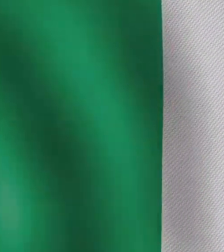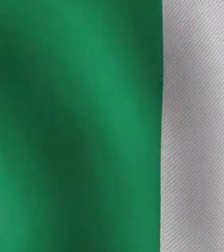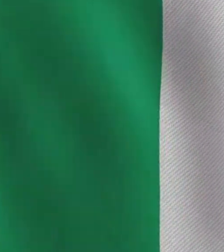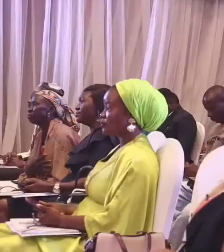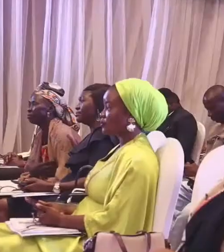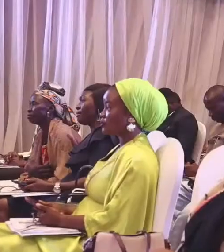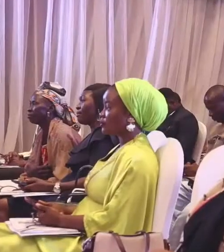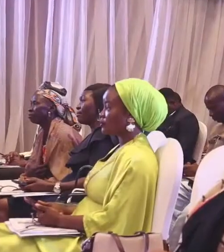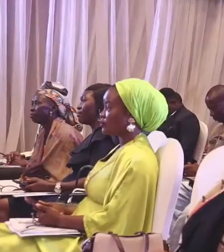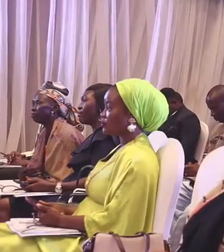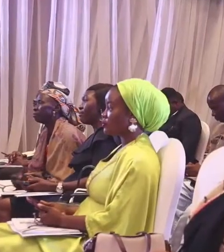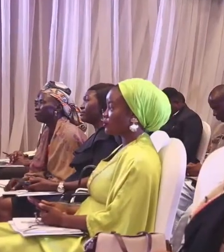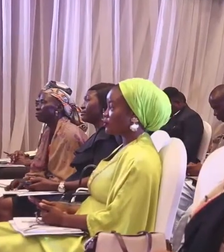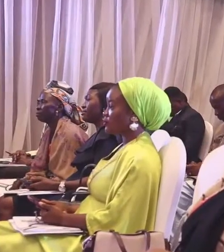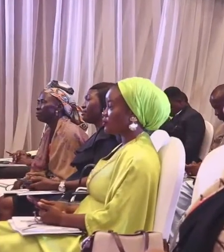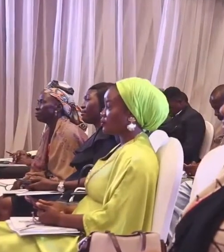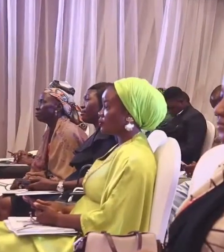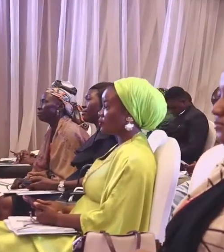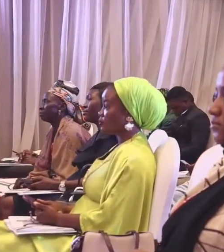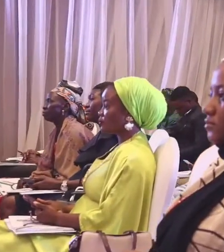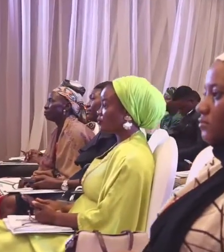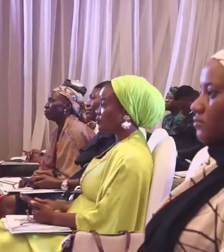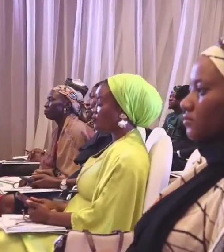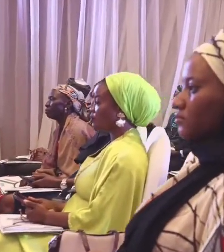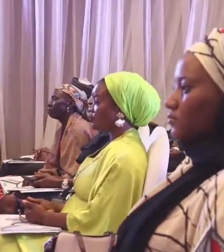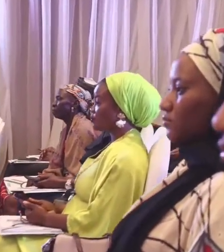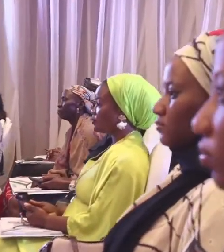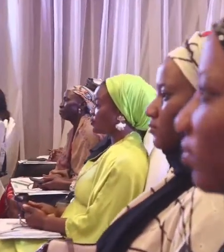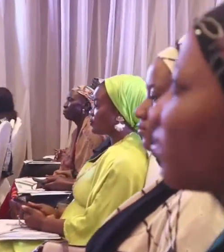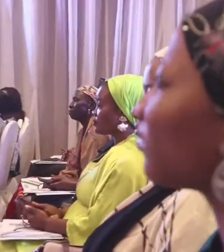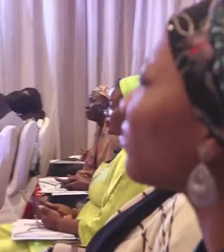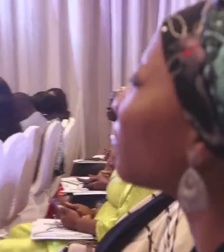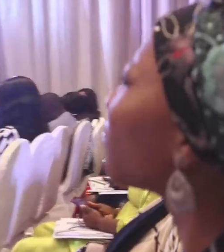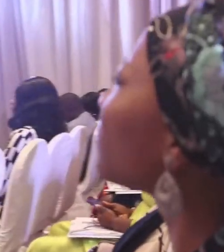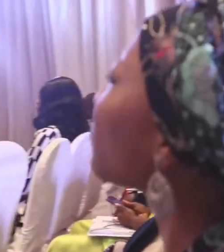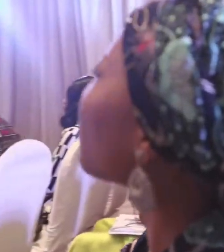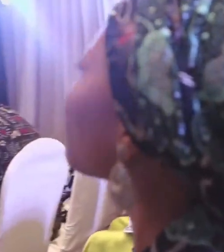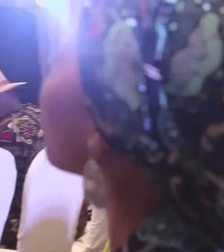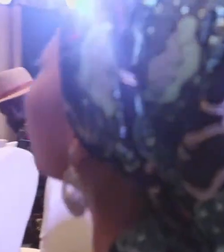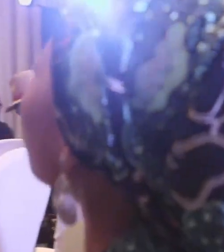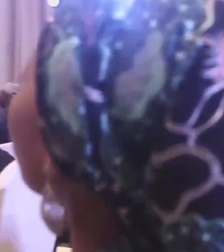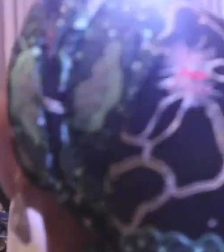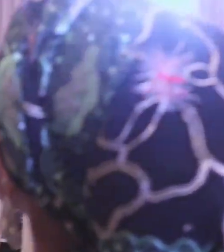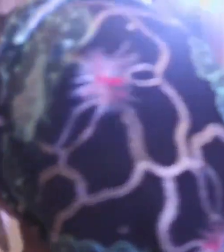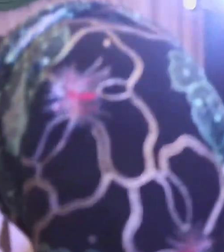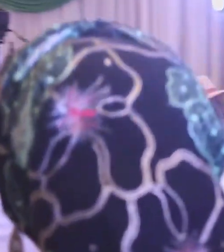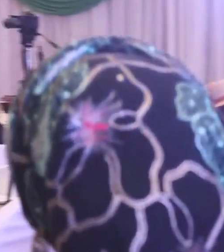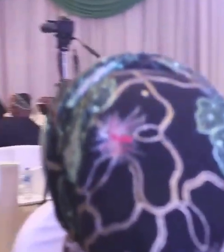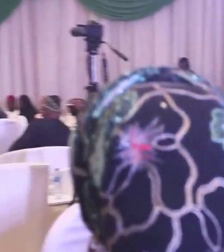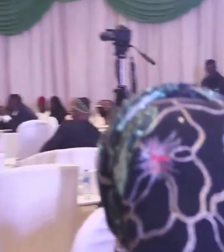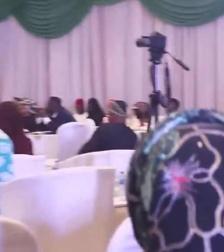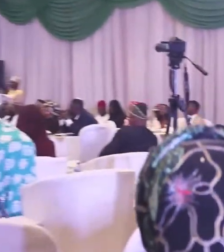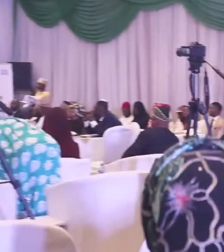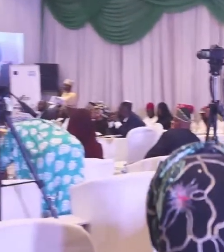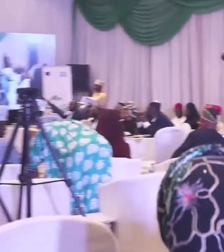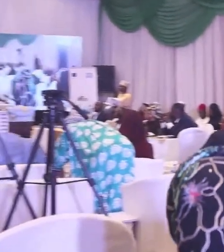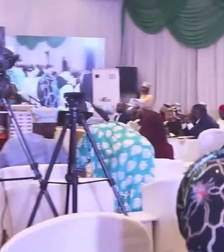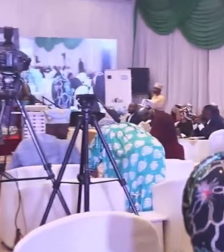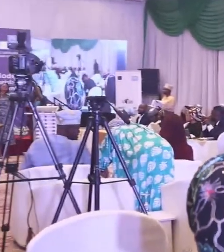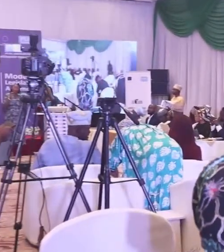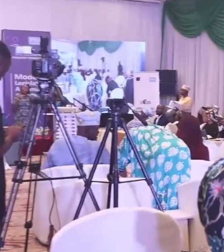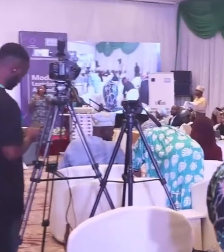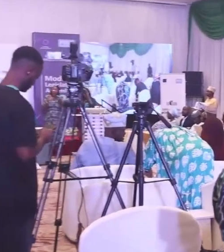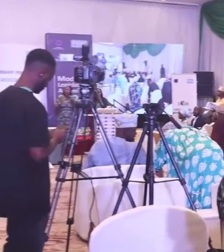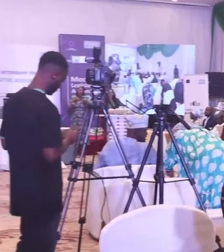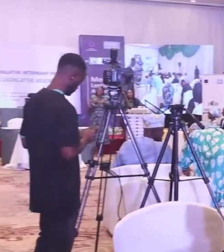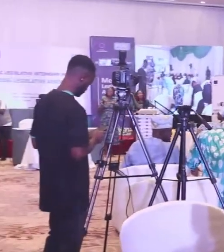procedure for plenary, I also consider them to be, should I say, adjunct panelists. So they